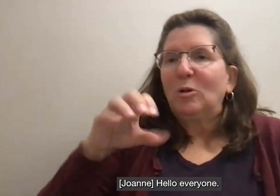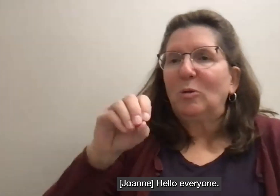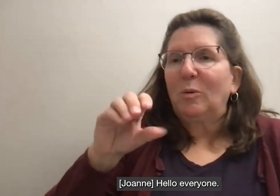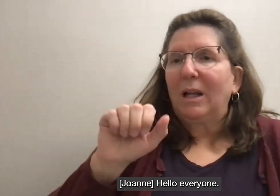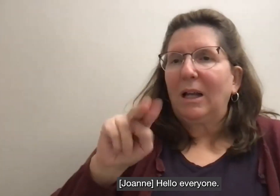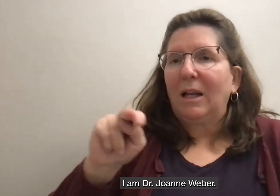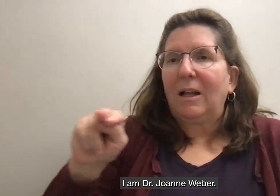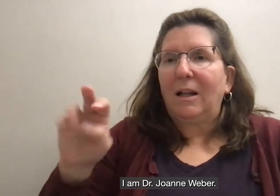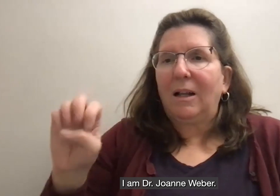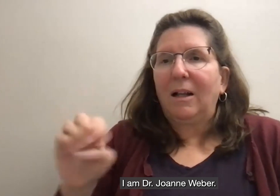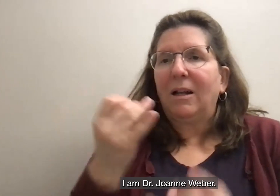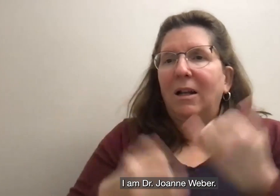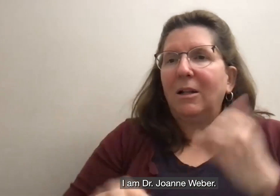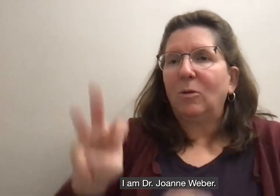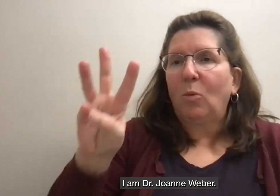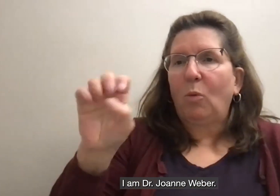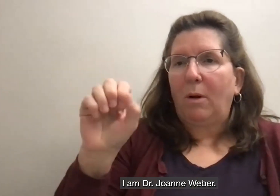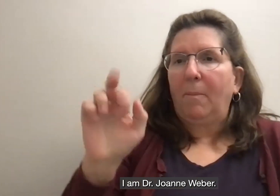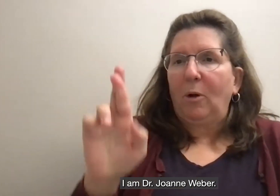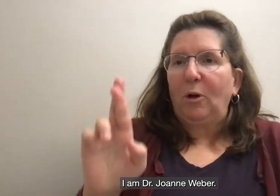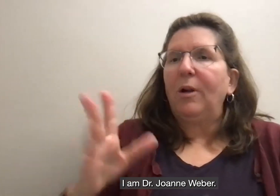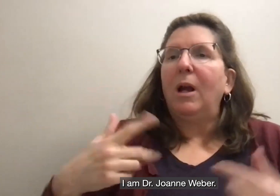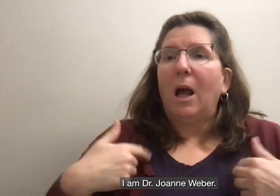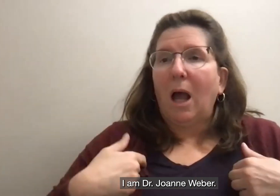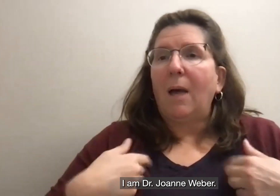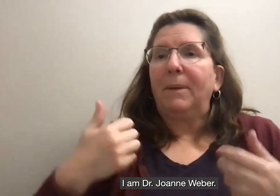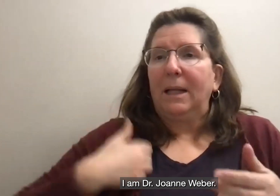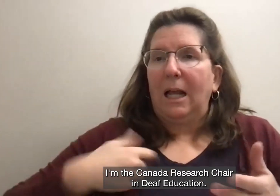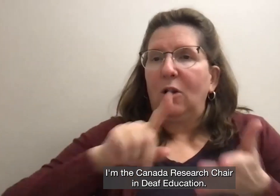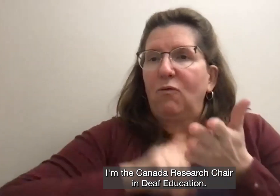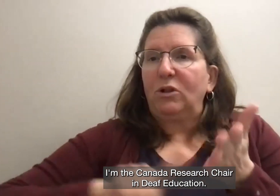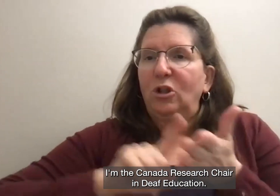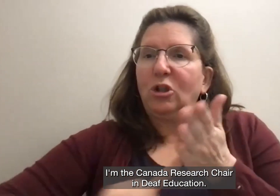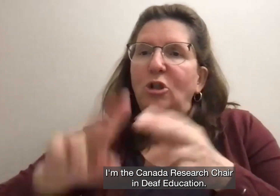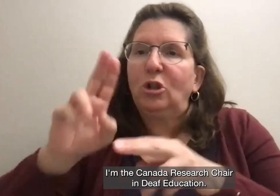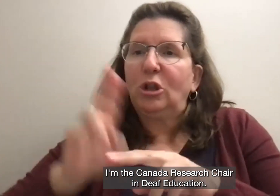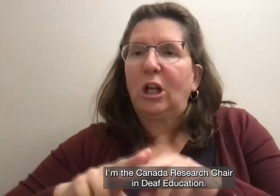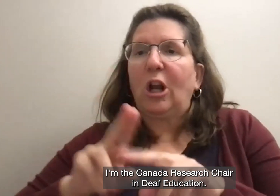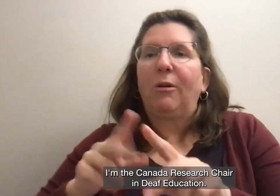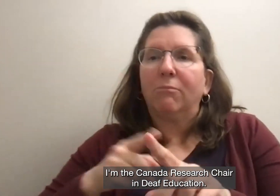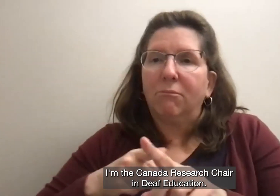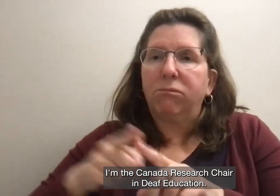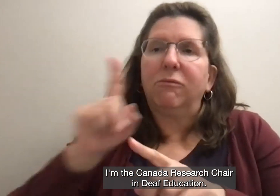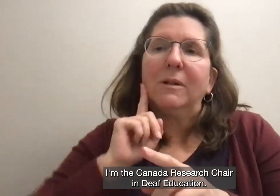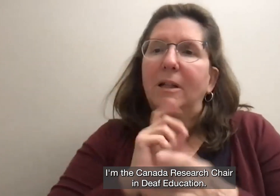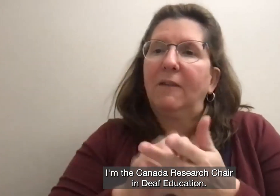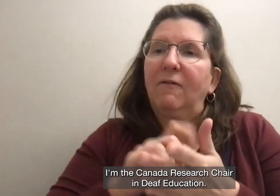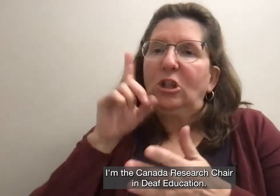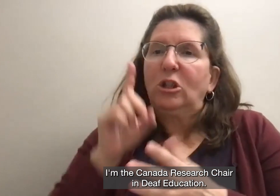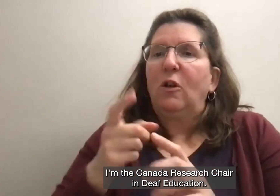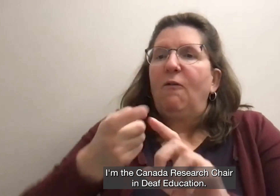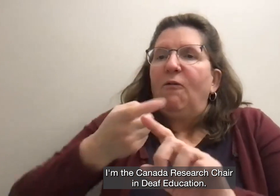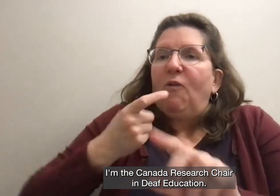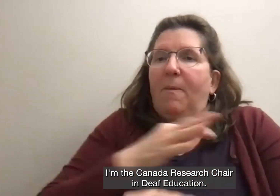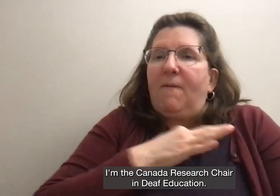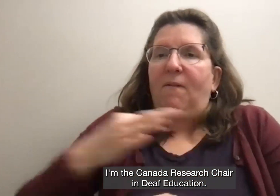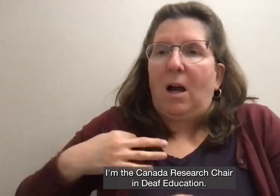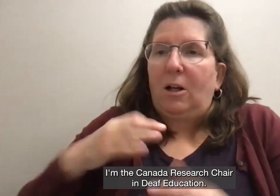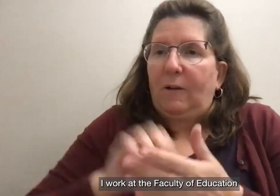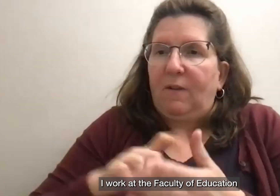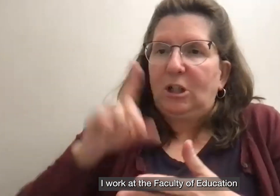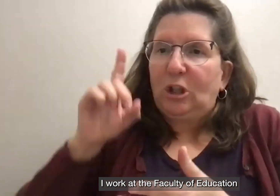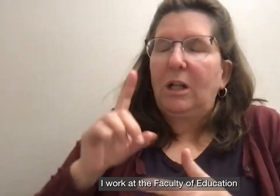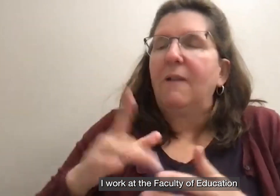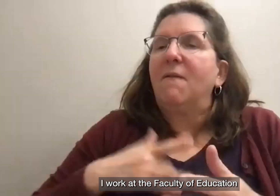Hello, everyone. I am Dr. Joanne Weber. I'm the Canada Research Chair in Deaf